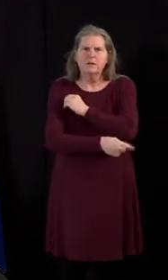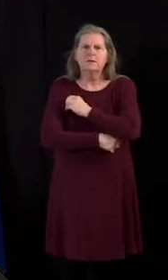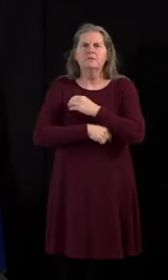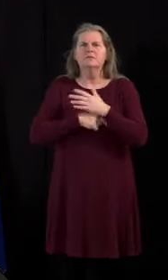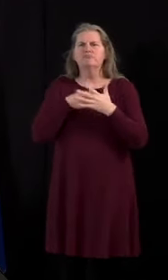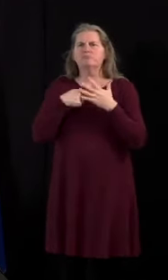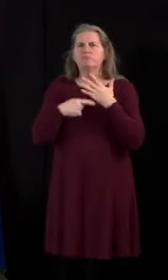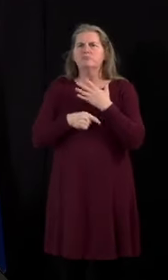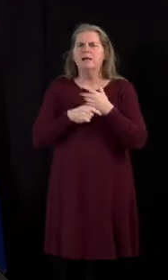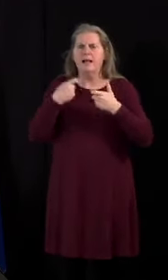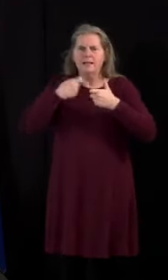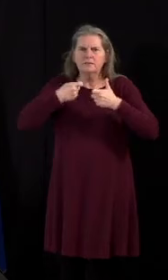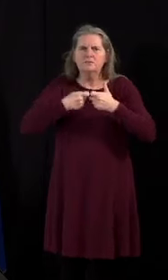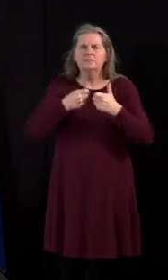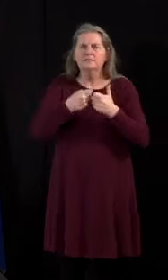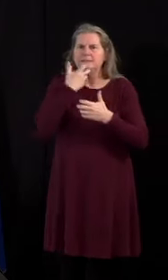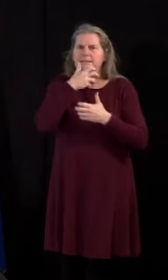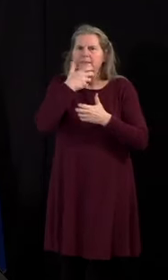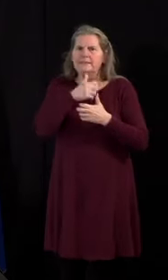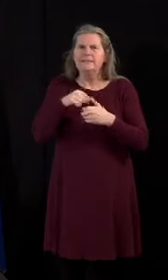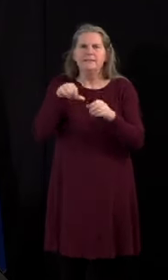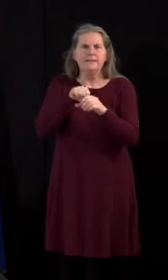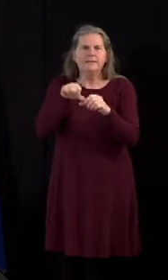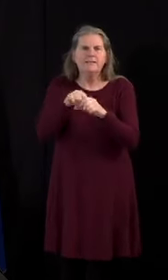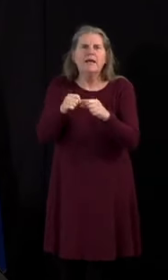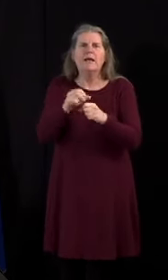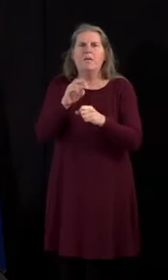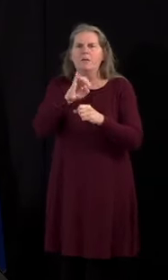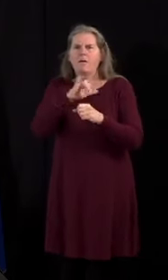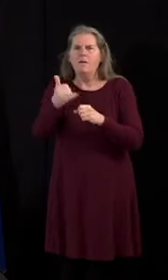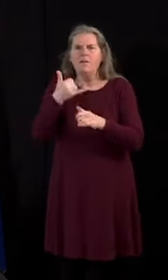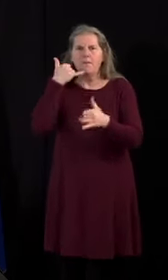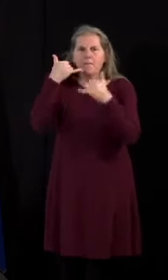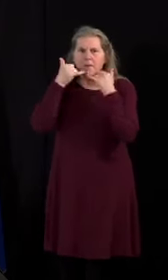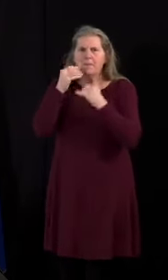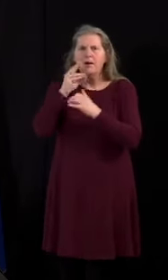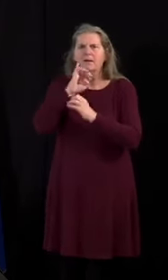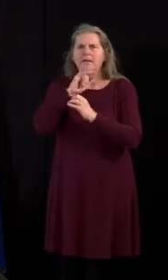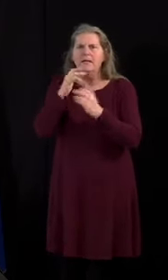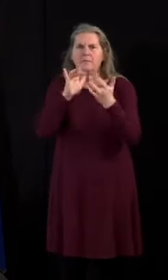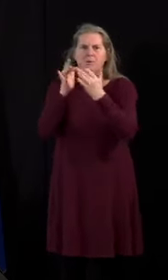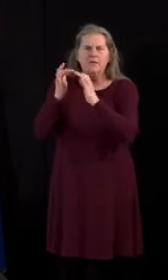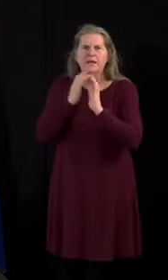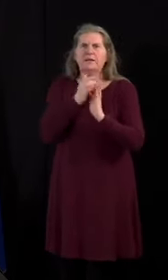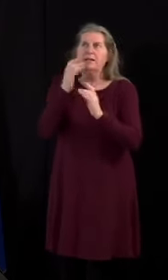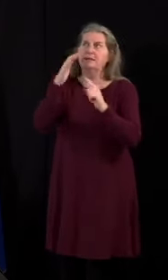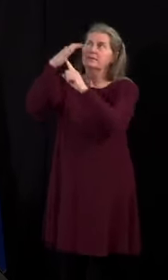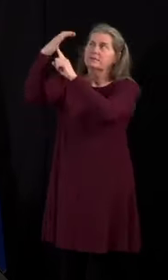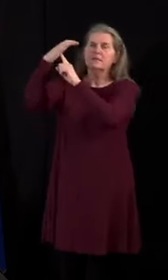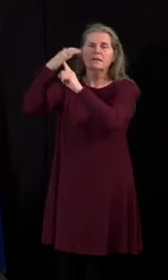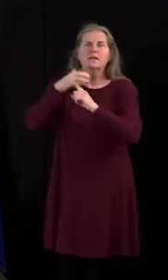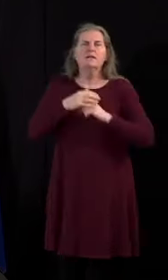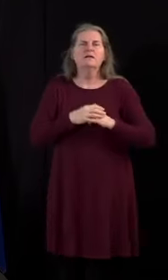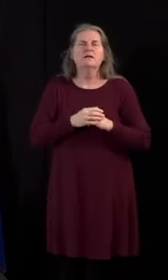disposal, electricity and heating fuel, telephone, cable, internet, satellite,